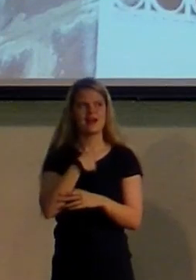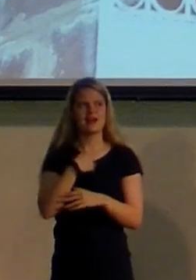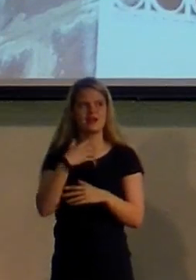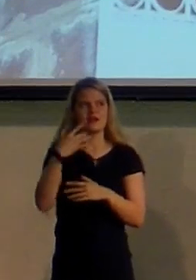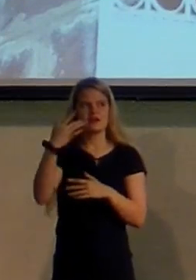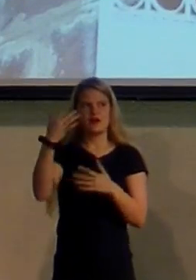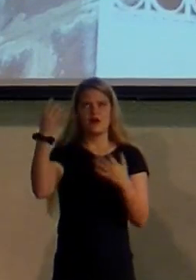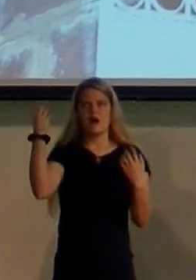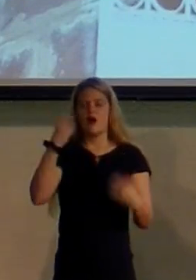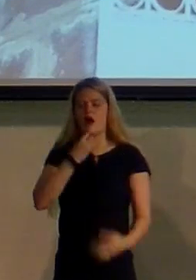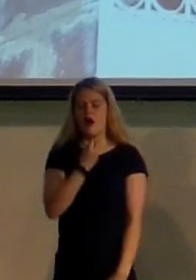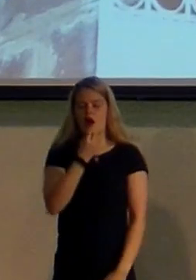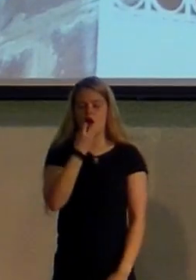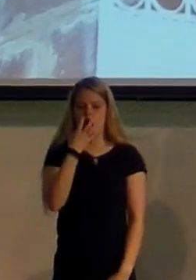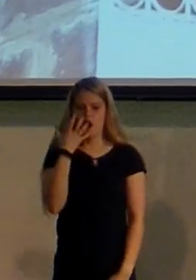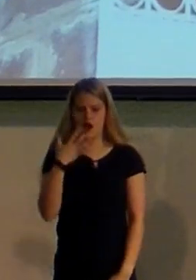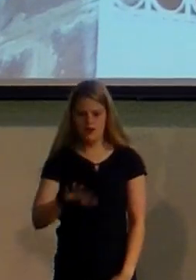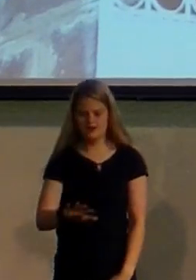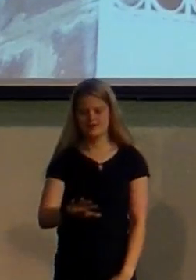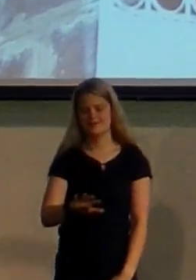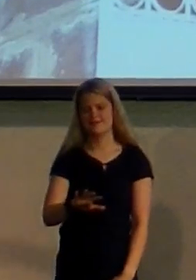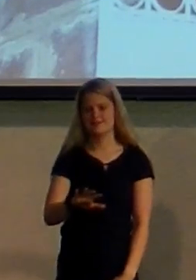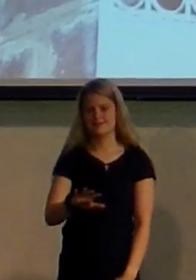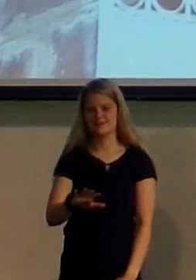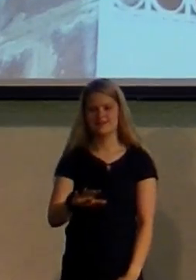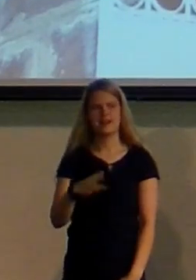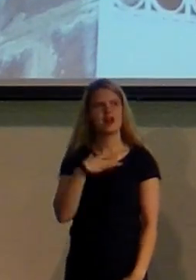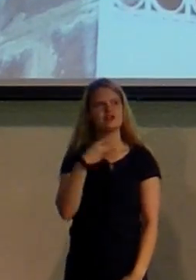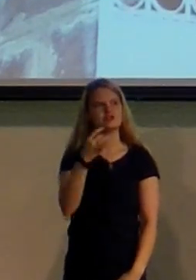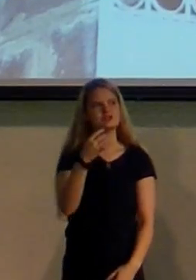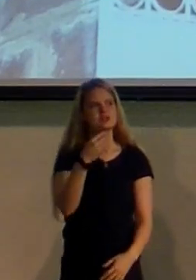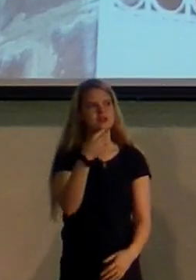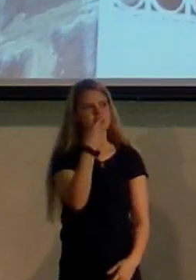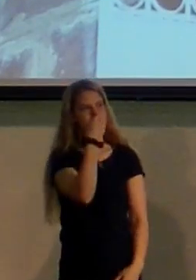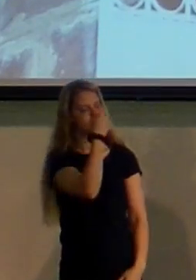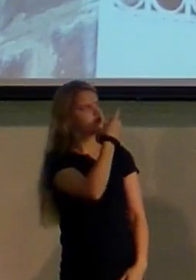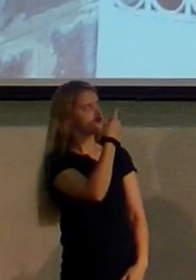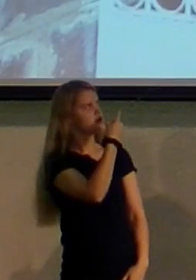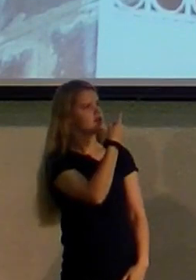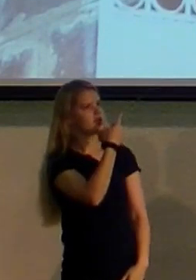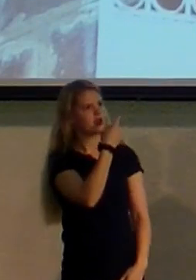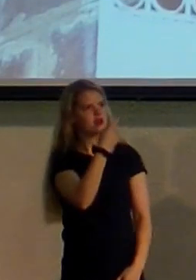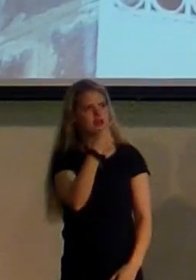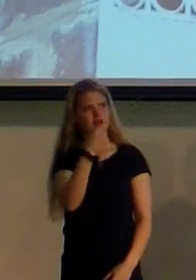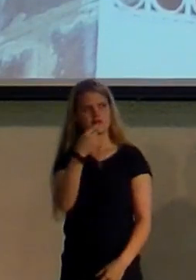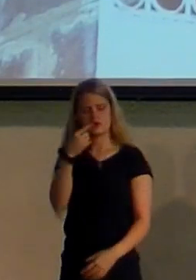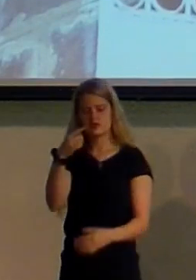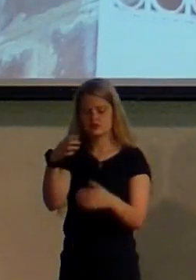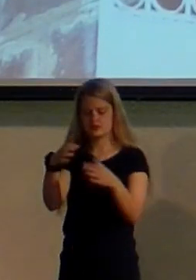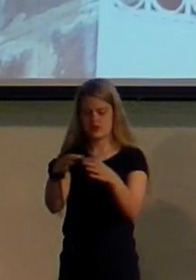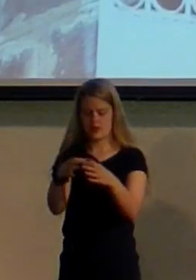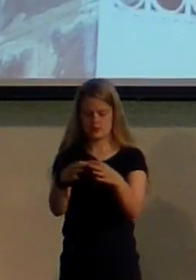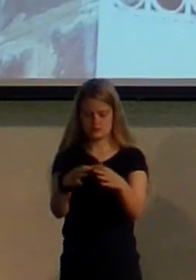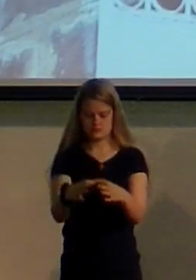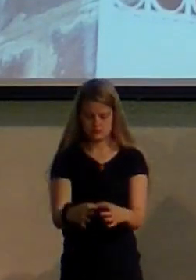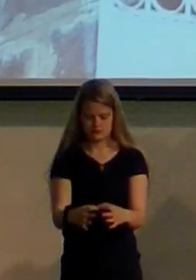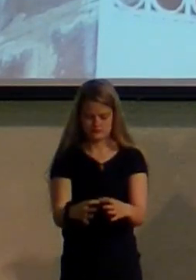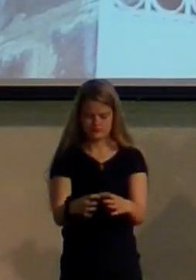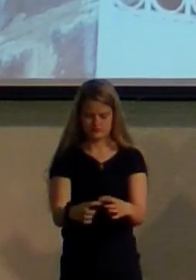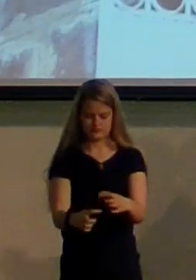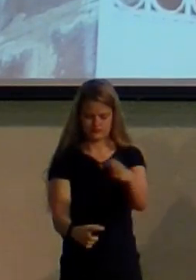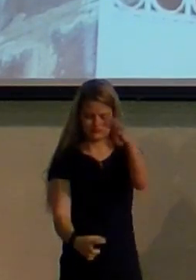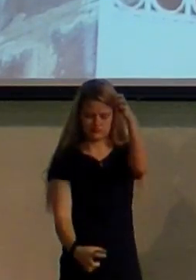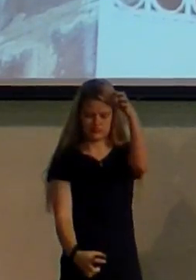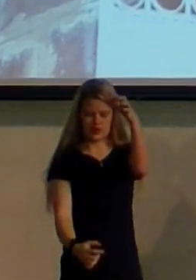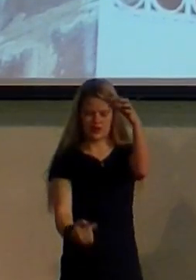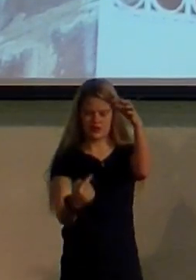front of that gate. I think it's interesting, just next to where I'm standing, there's a cement post in the middle of the ground, and it's got a